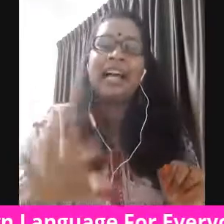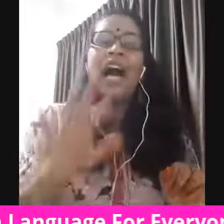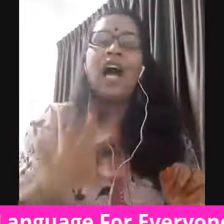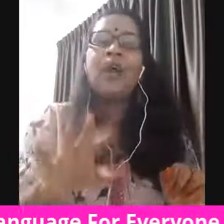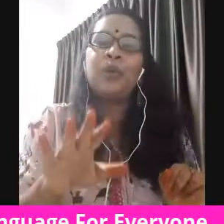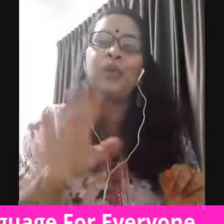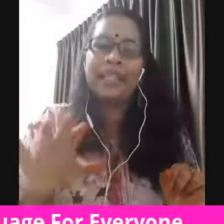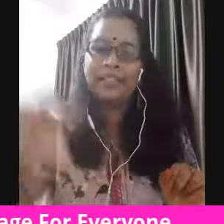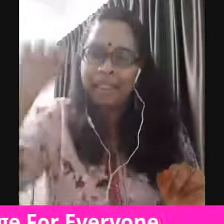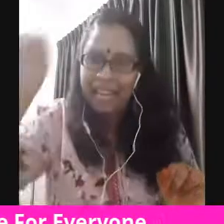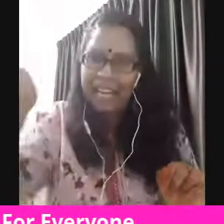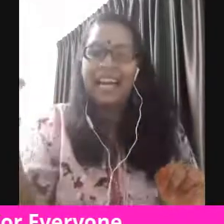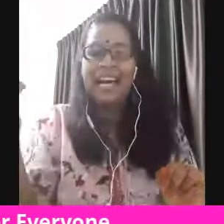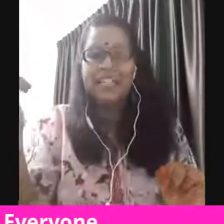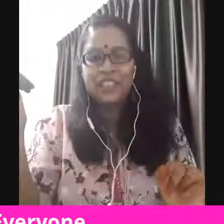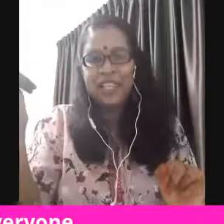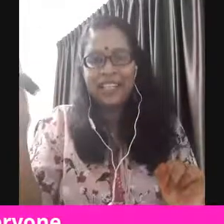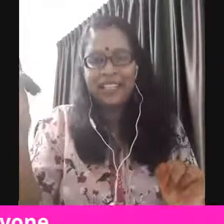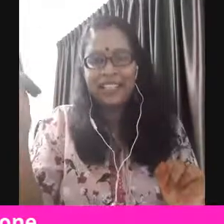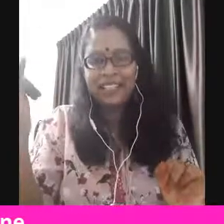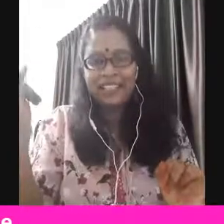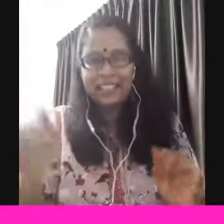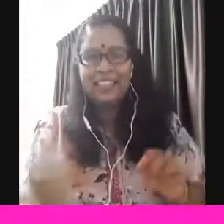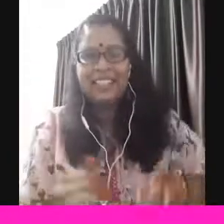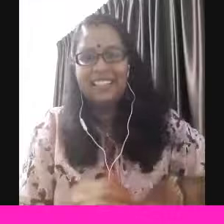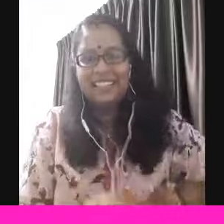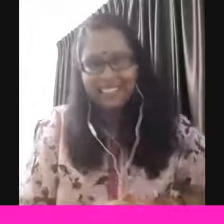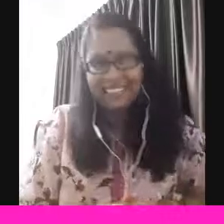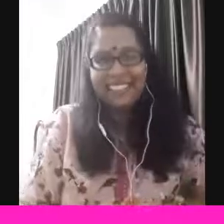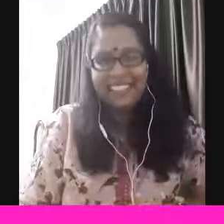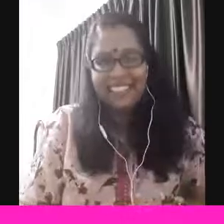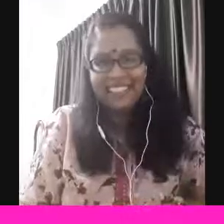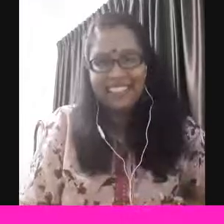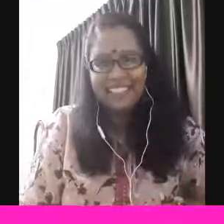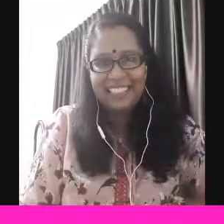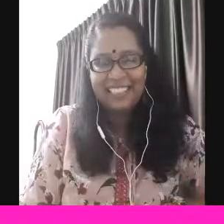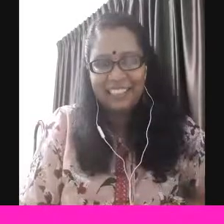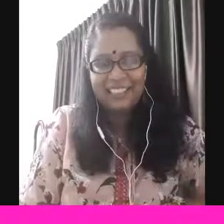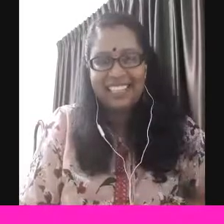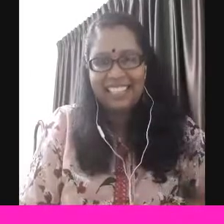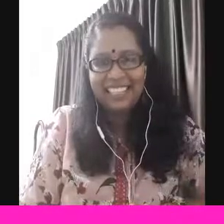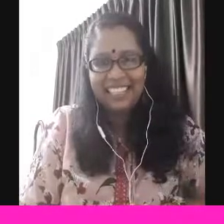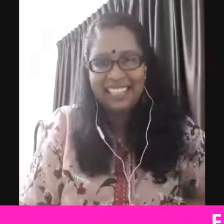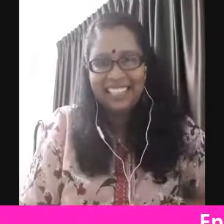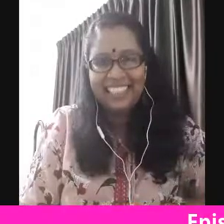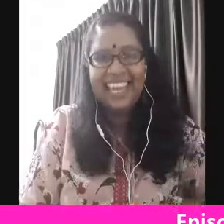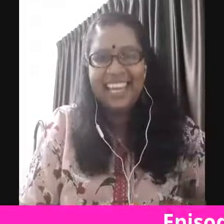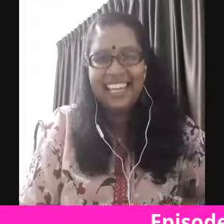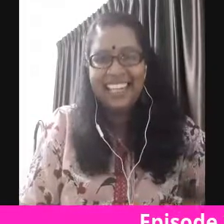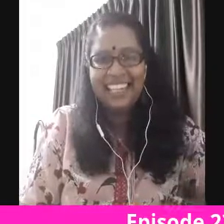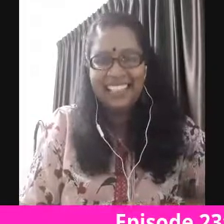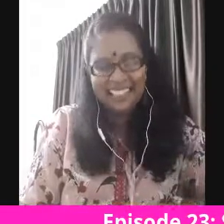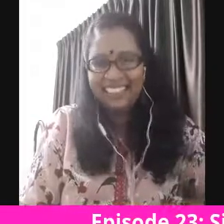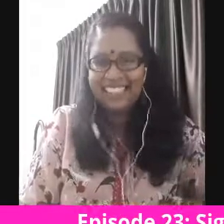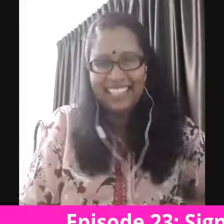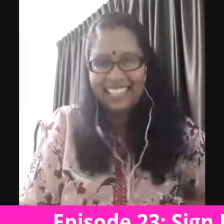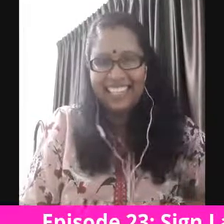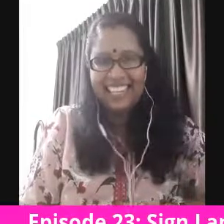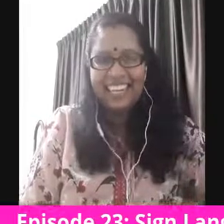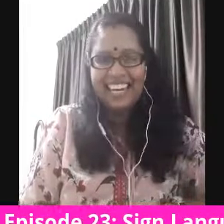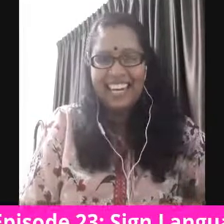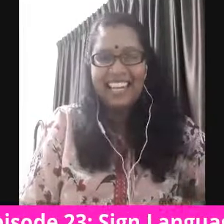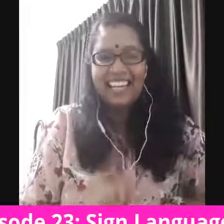Exactly J. like how you write, J. Okay. Okay, K, Okay. K.